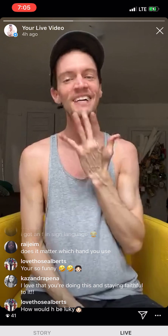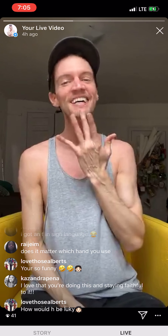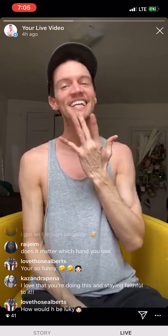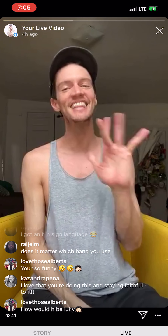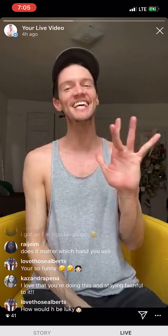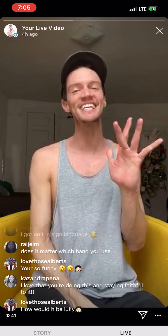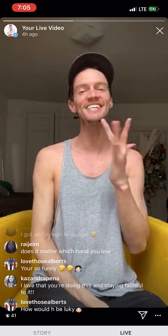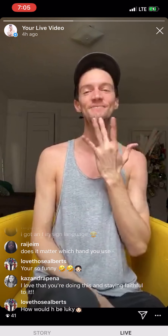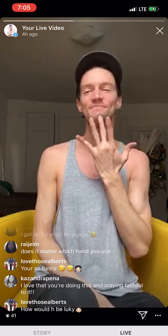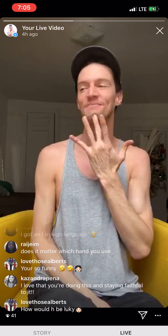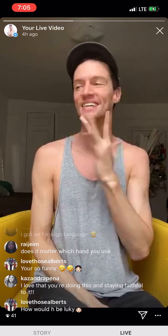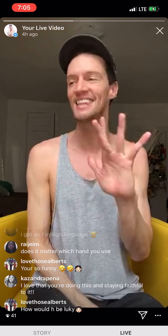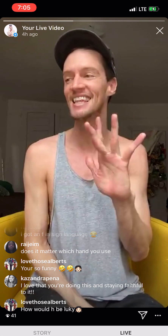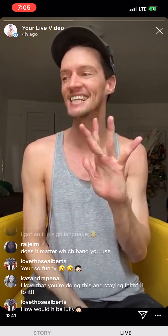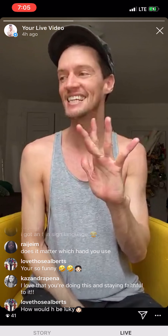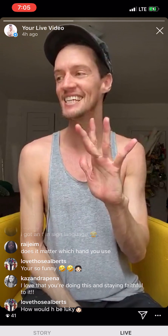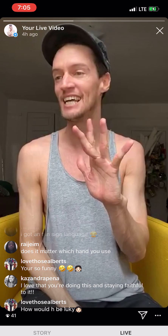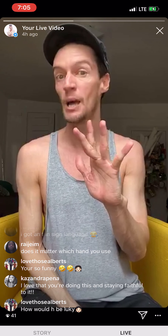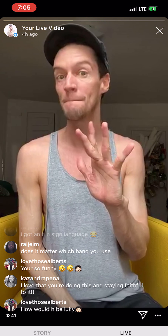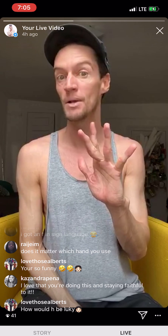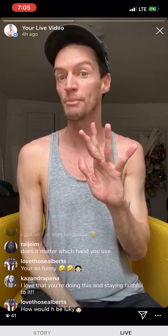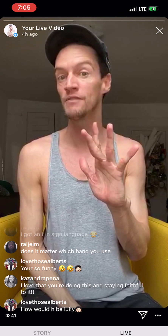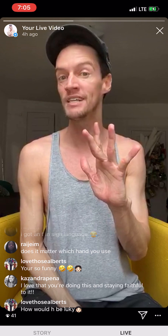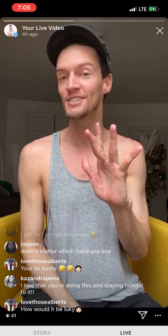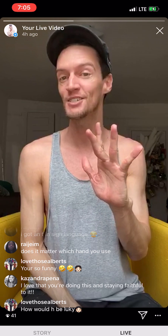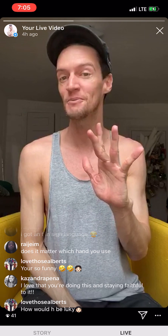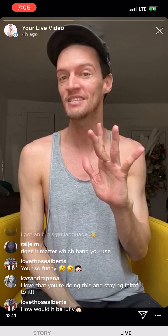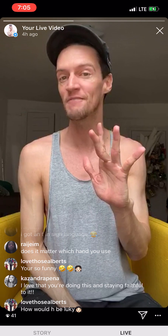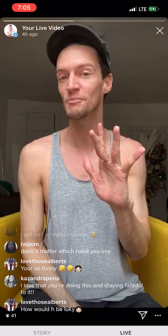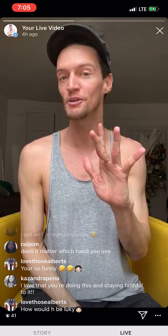Lucky. Lucky. Perfect. Show me the sign for perfect.